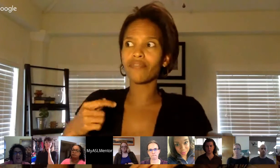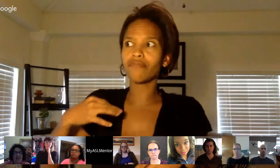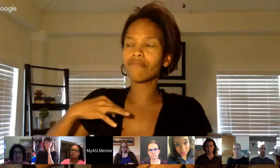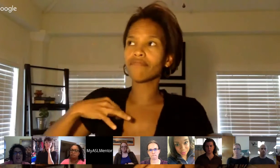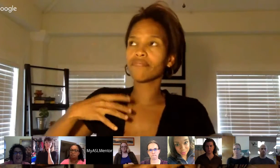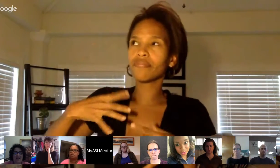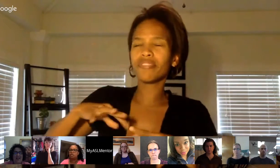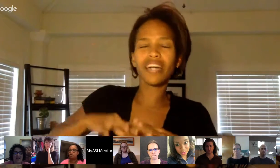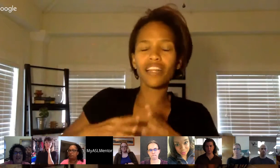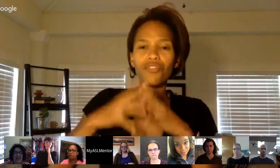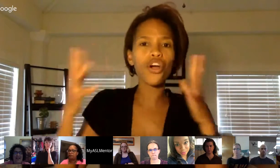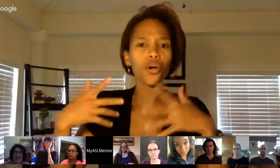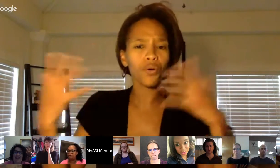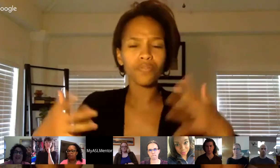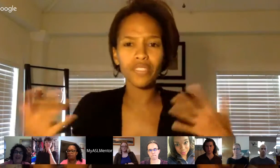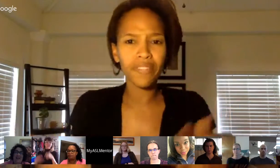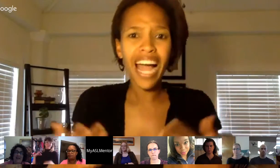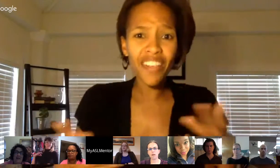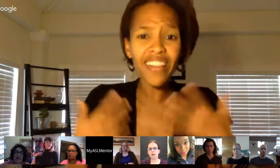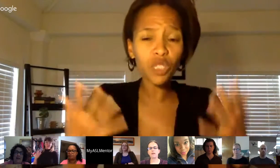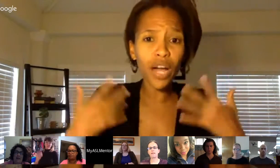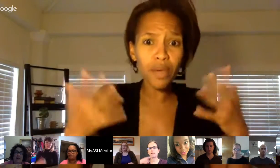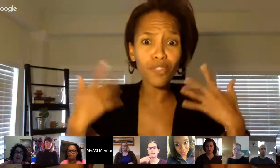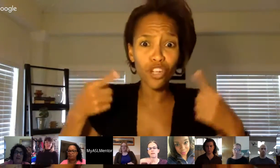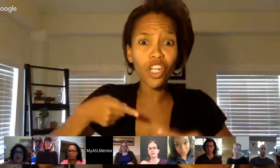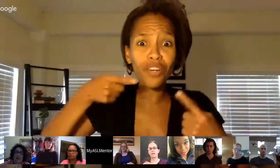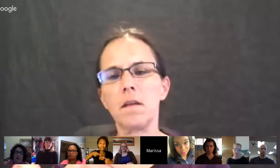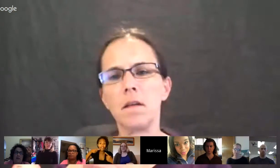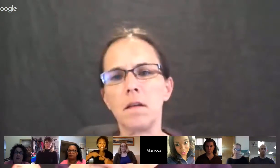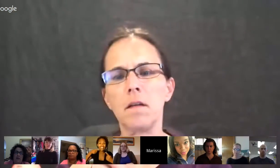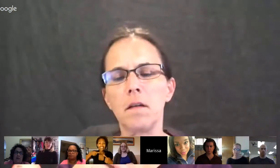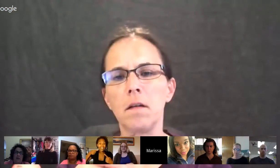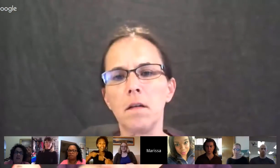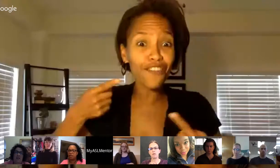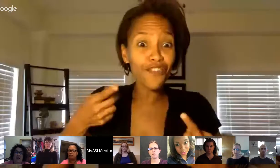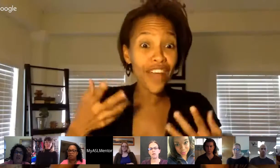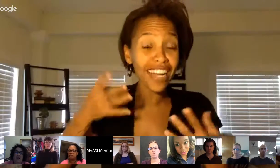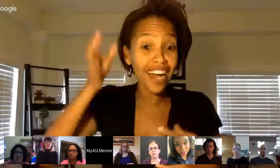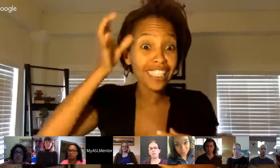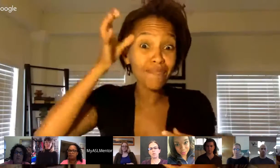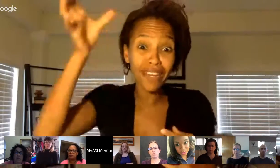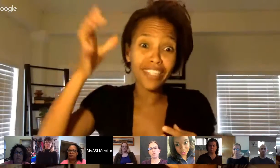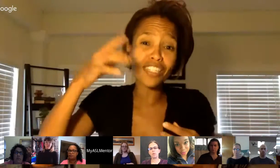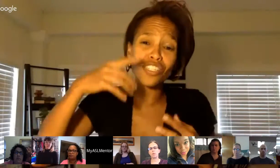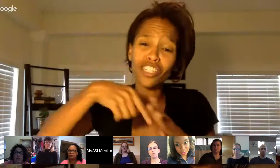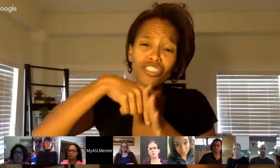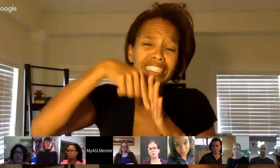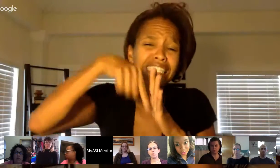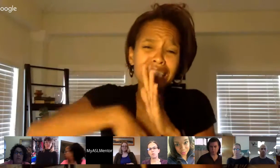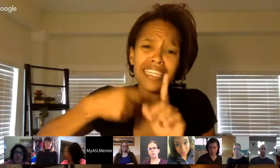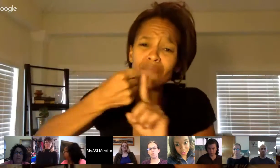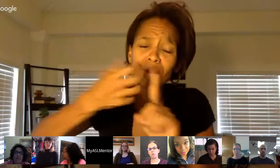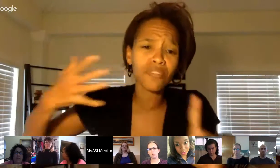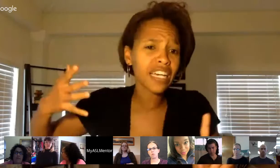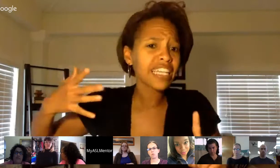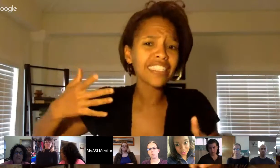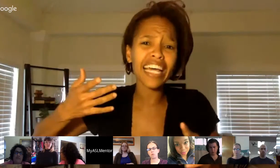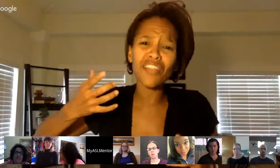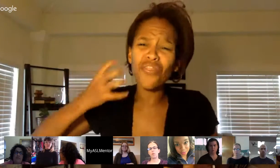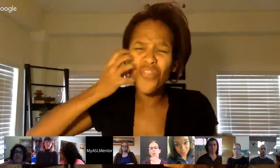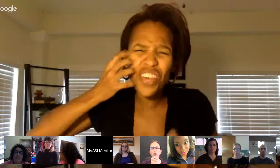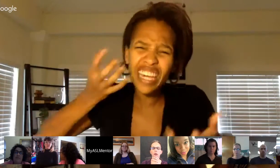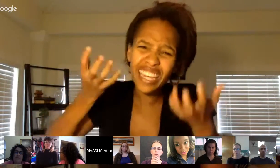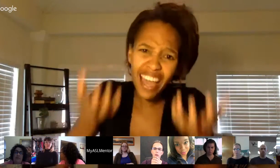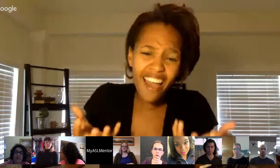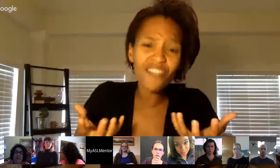than, I don't know. I think that's why people struggle with creating a sign for that concept, because it's such a deep,